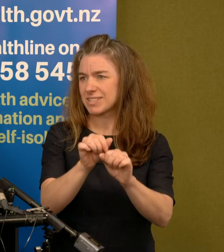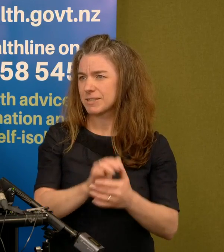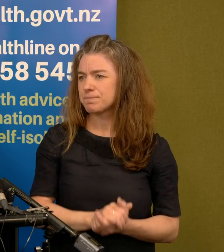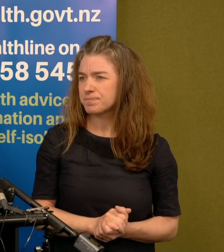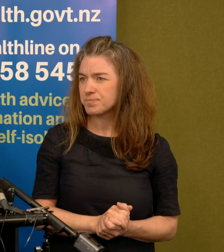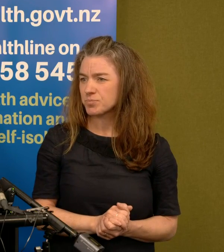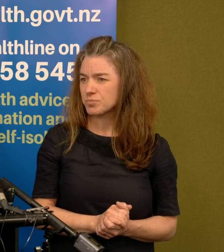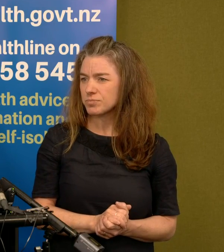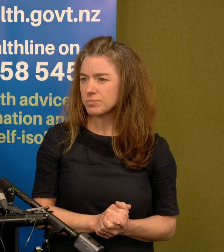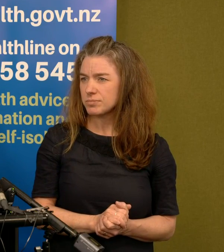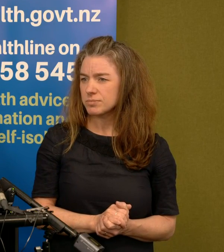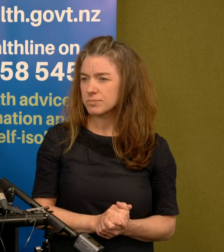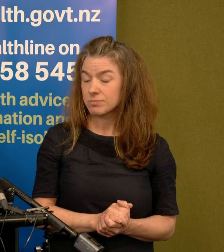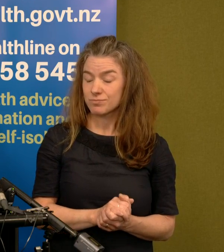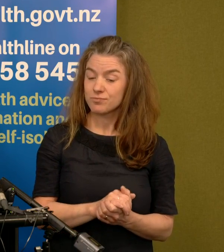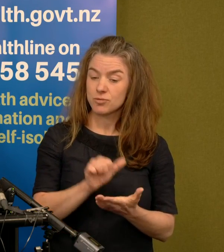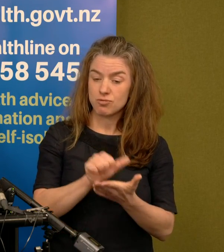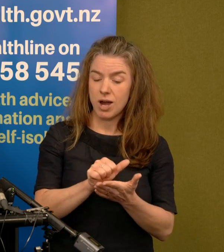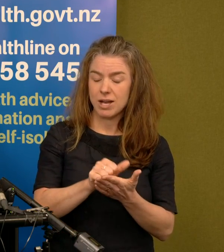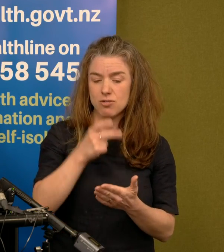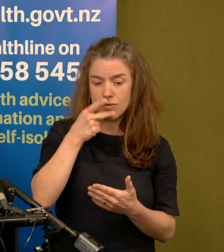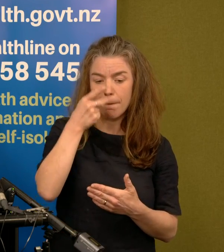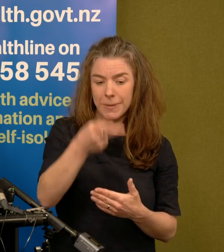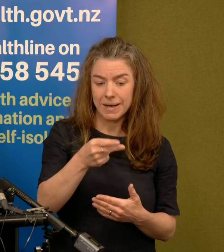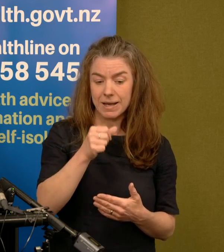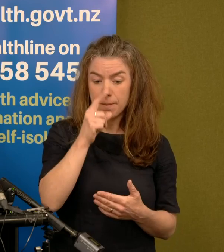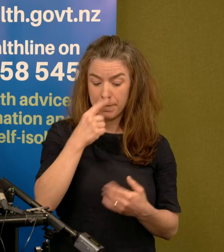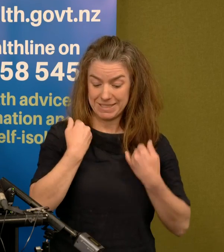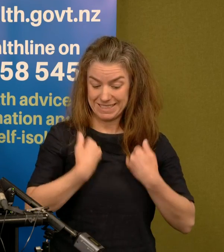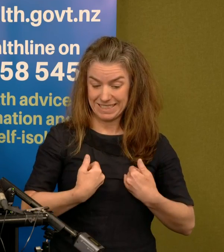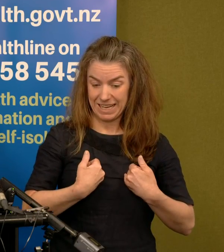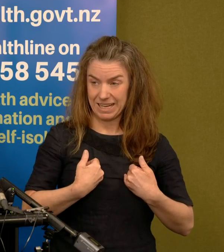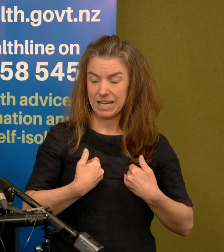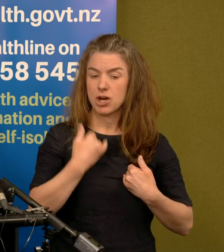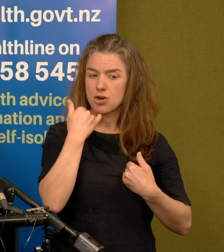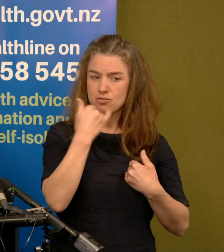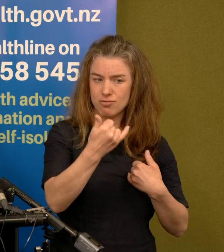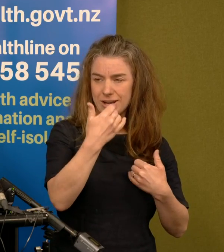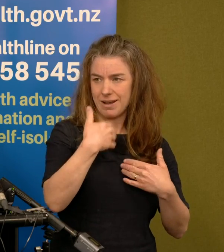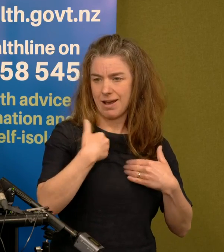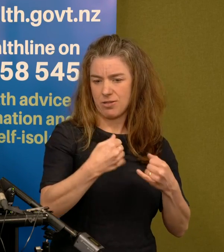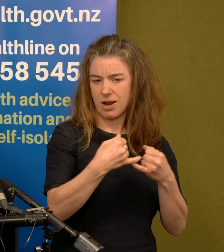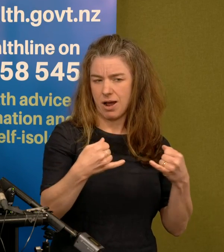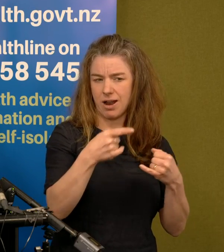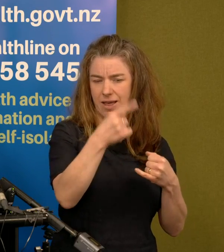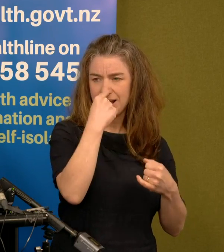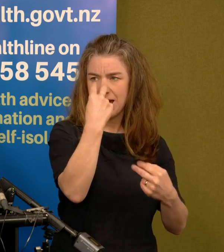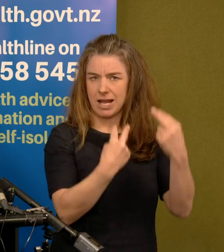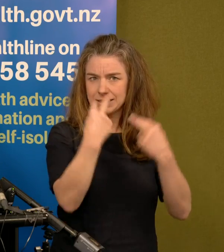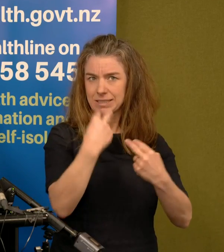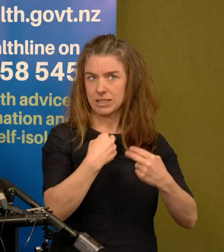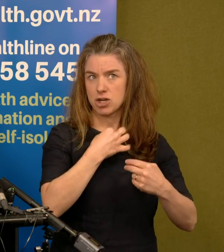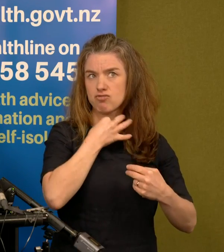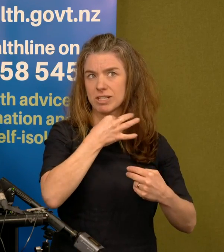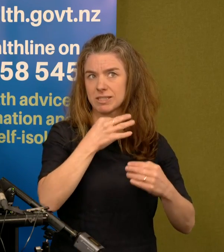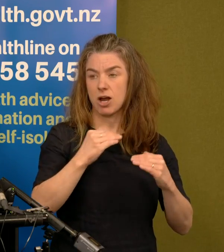want to reiterate that message in this case. If people have symptoms, call Healthline. They'll be very good at doing an assessment about the level of risk. Or if